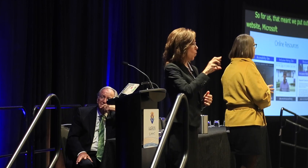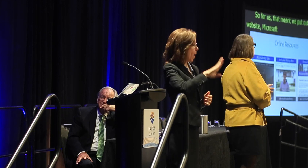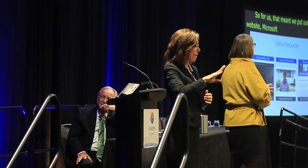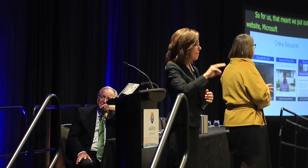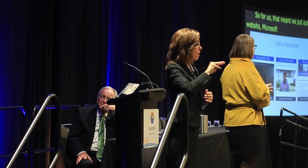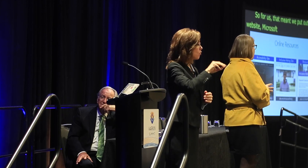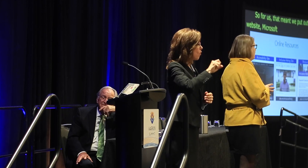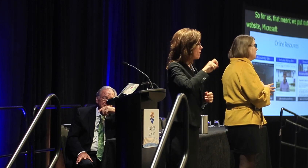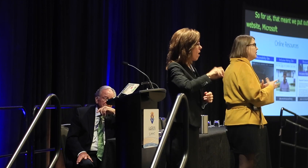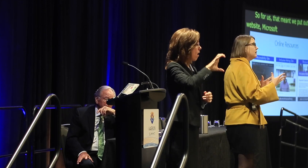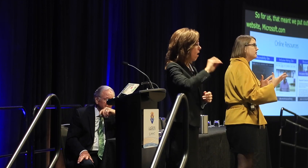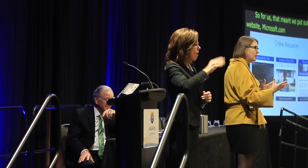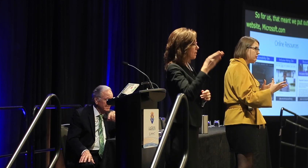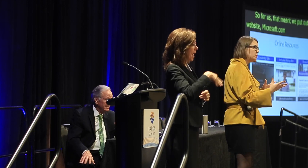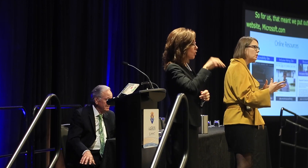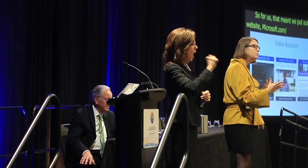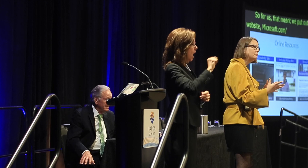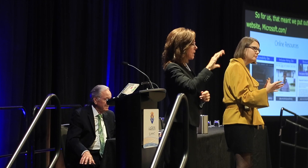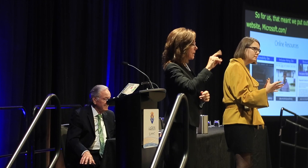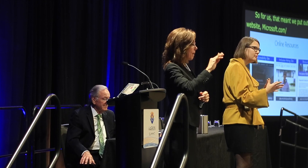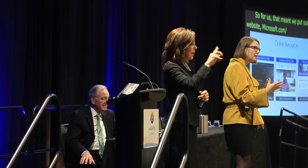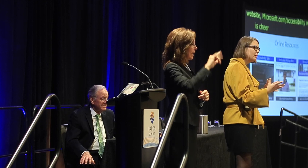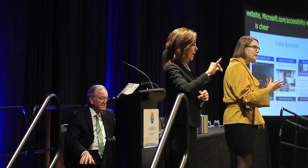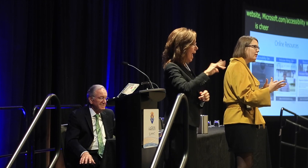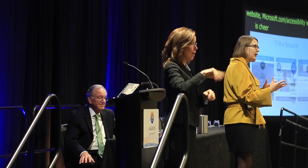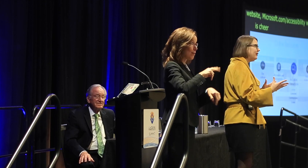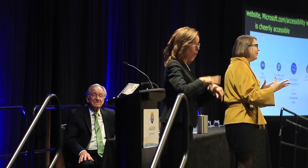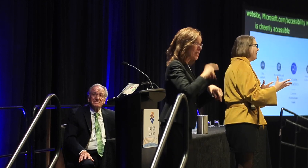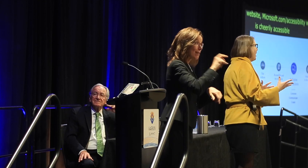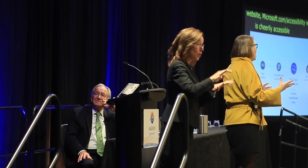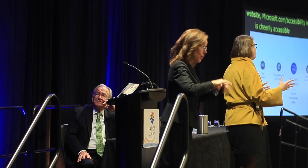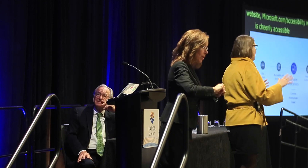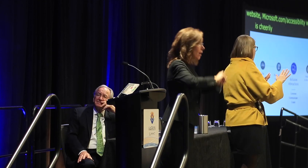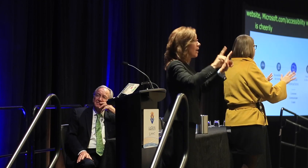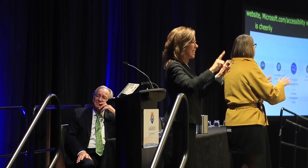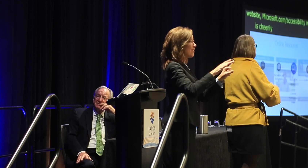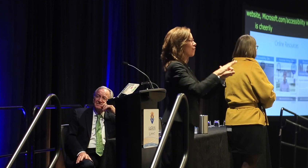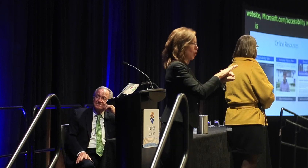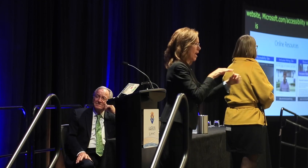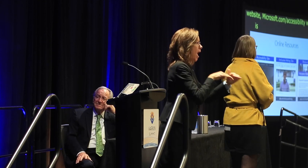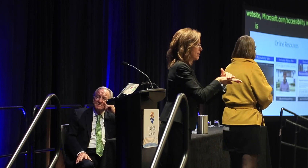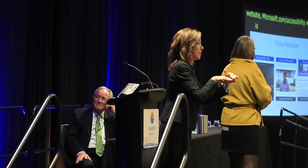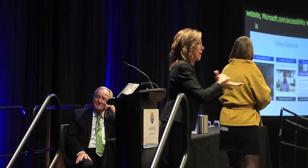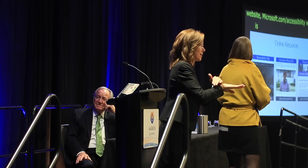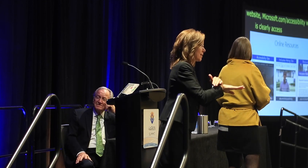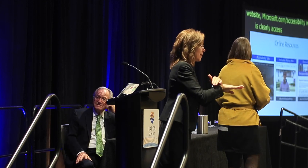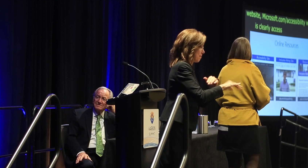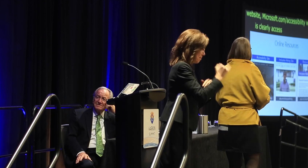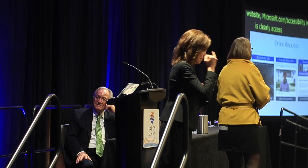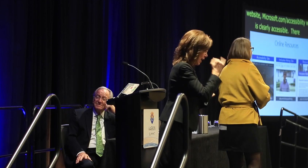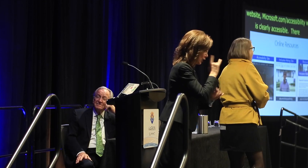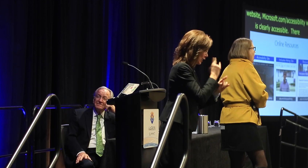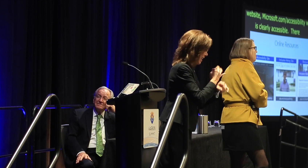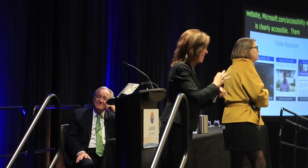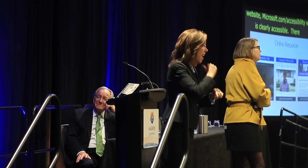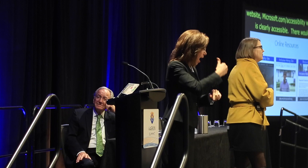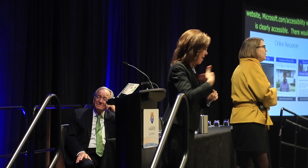Microsoft.com/accessibility, which is clearly accessible, right? There would be irony if it was not, right?